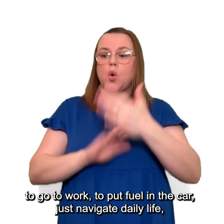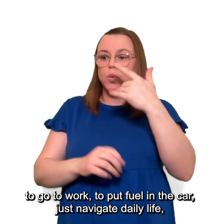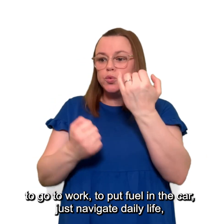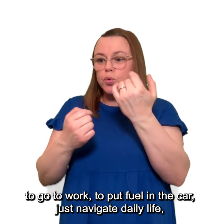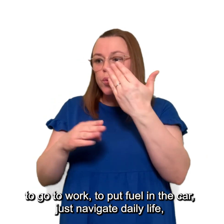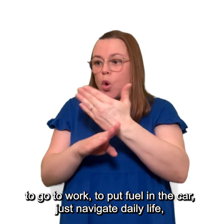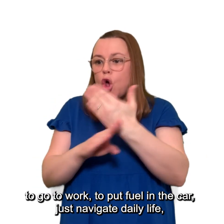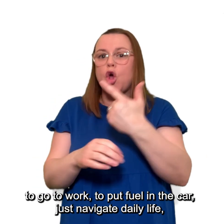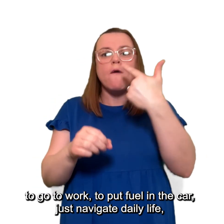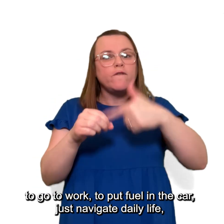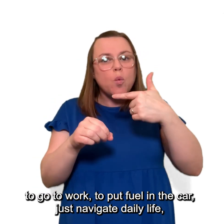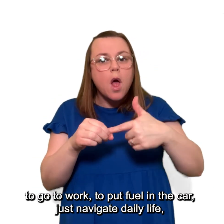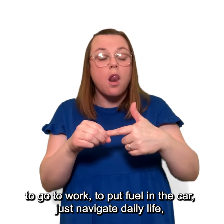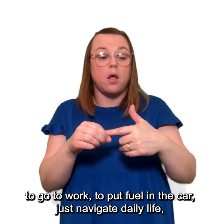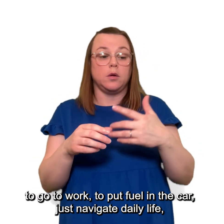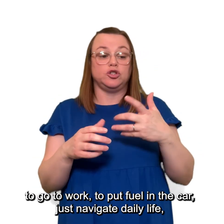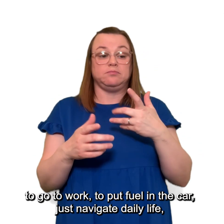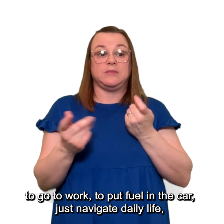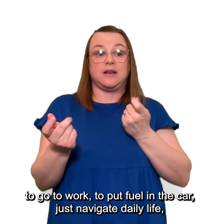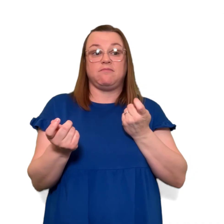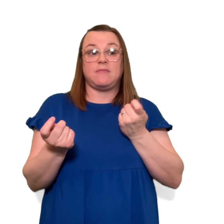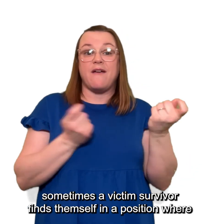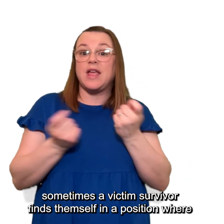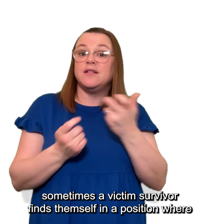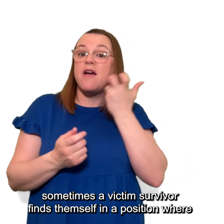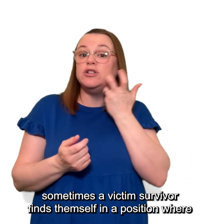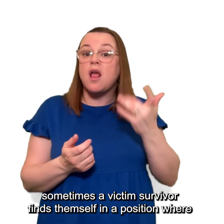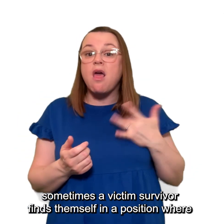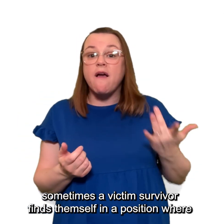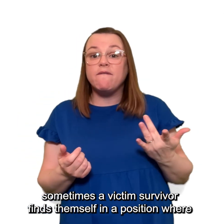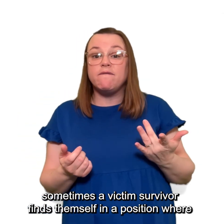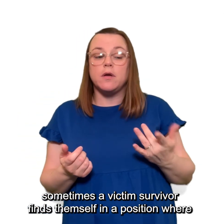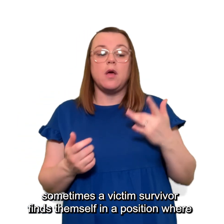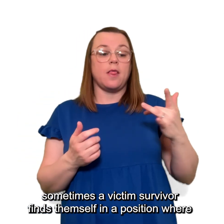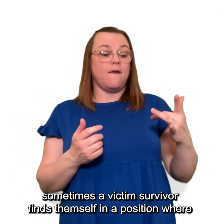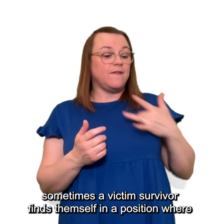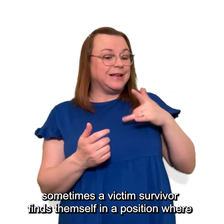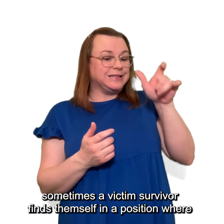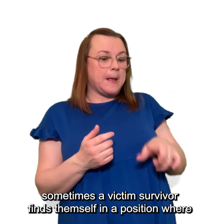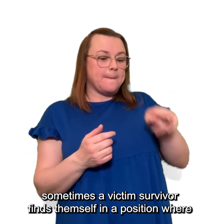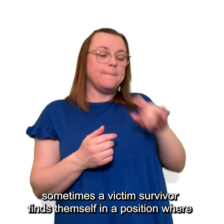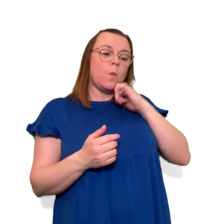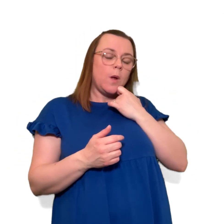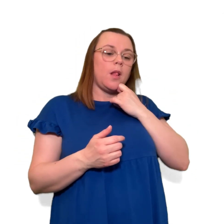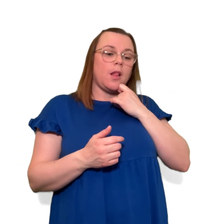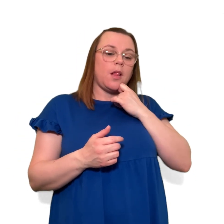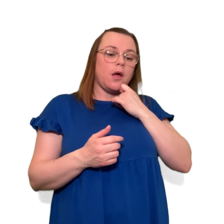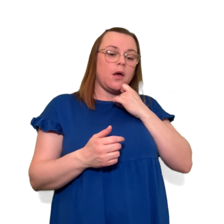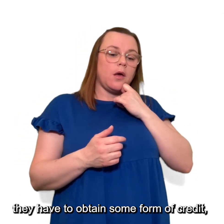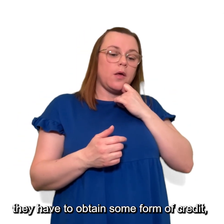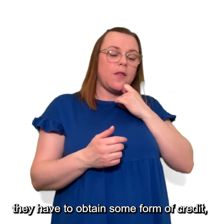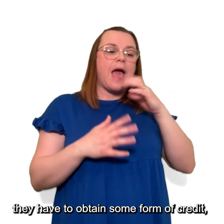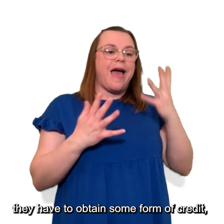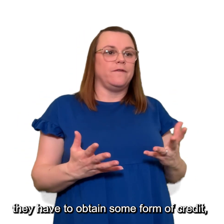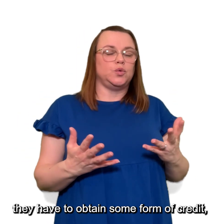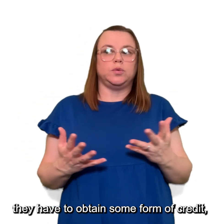put fuel in the car, to just navigate daily life, sometimes the victim survivor finds themselves in a position where